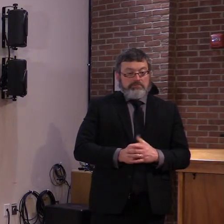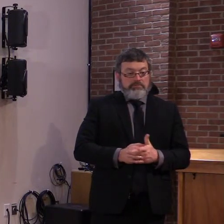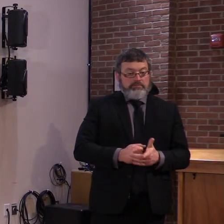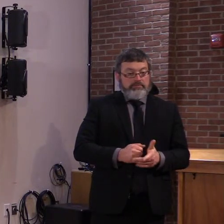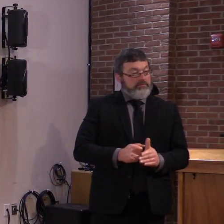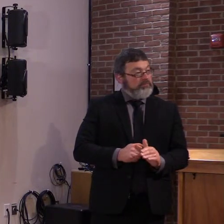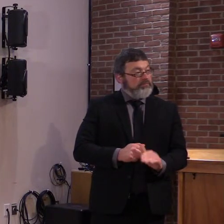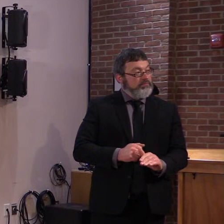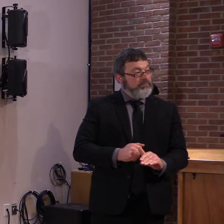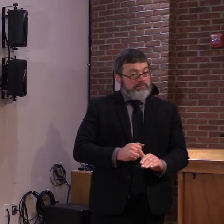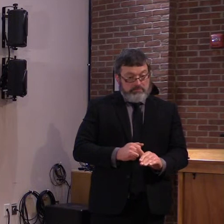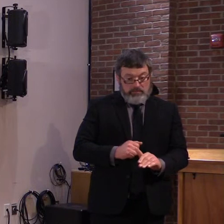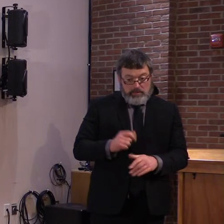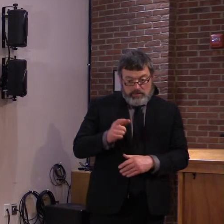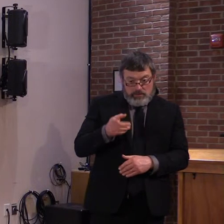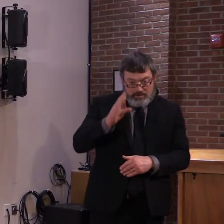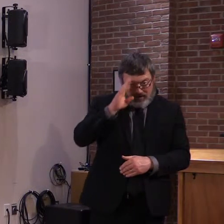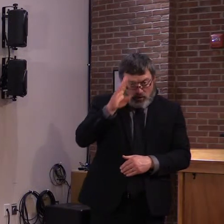Peter, VPR.